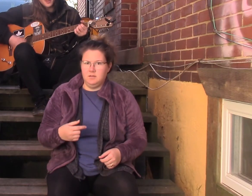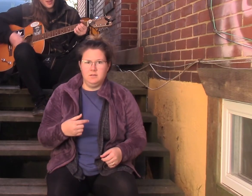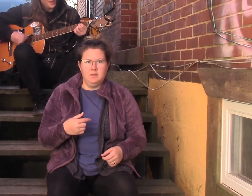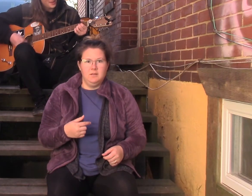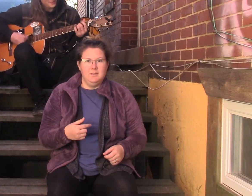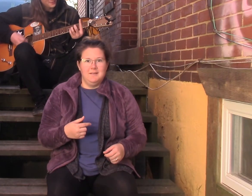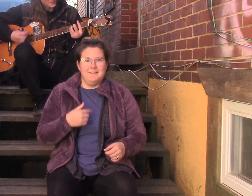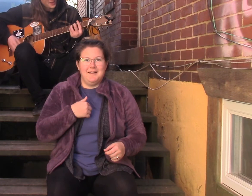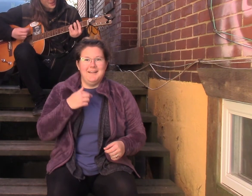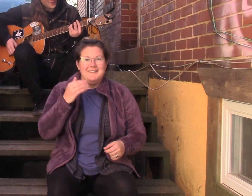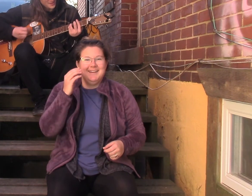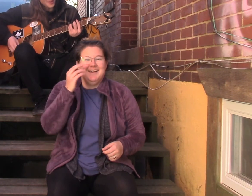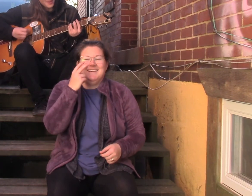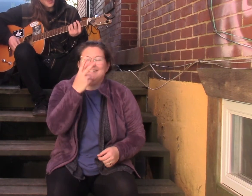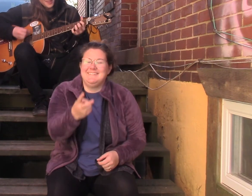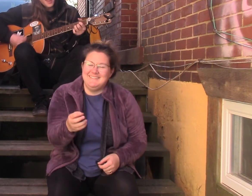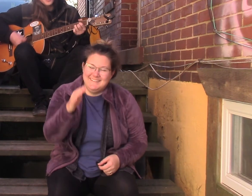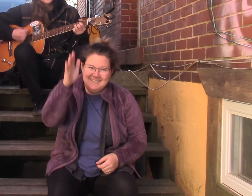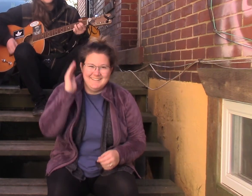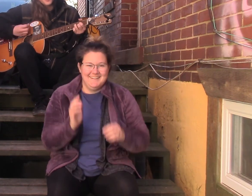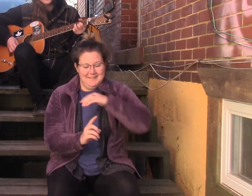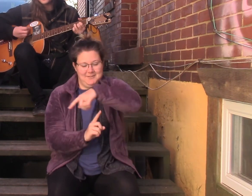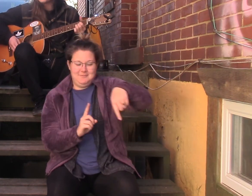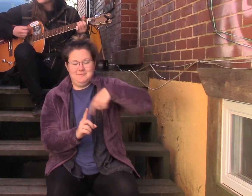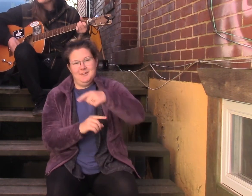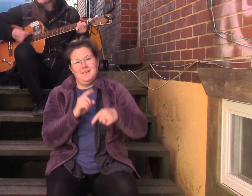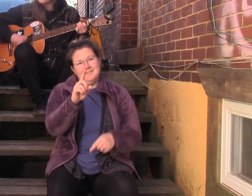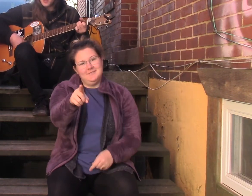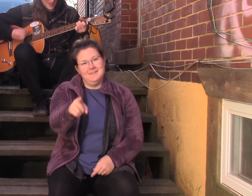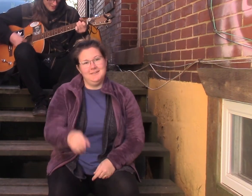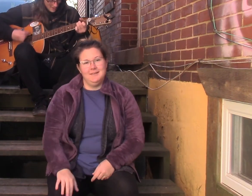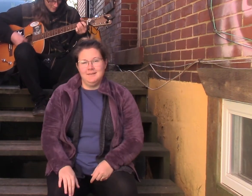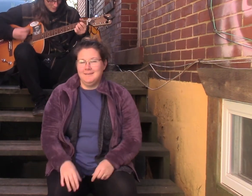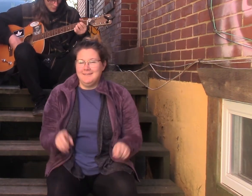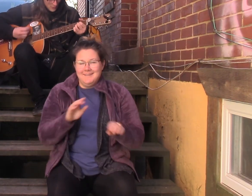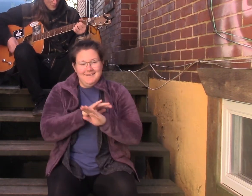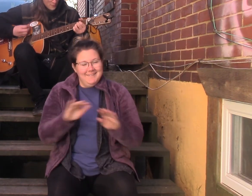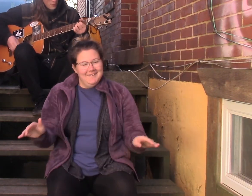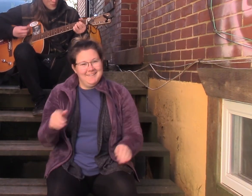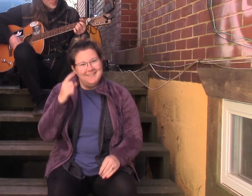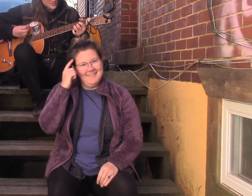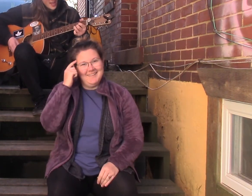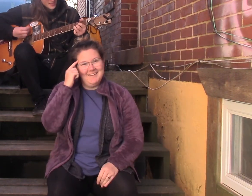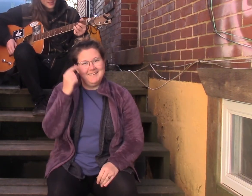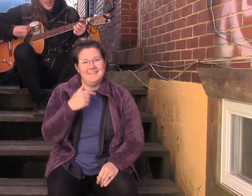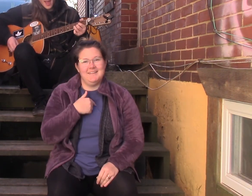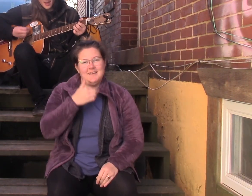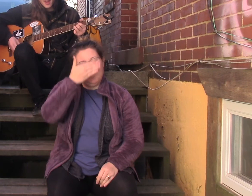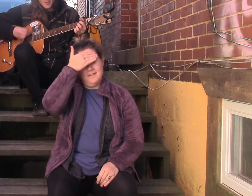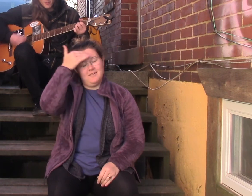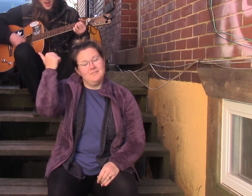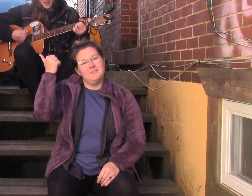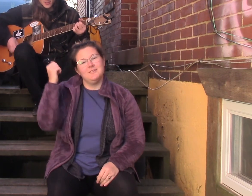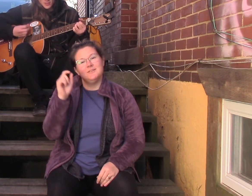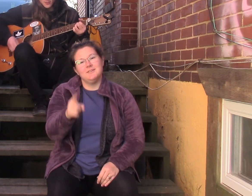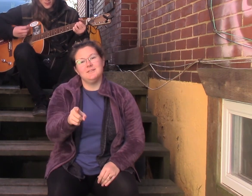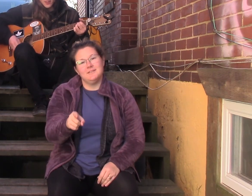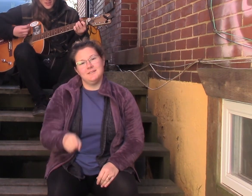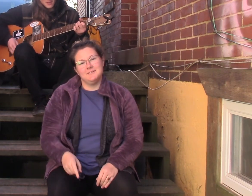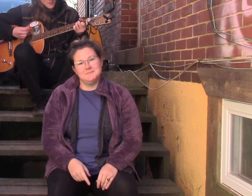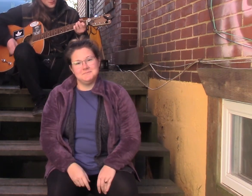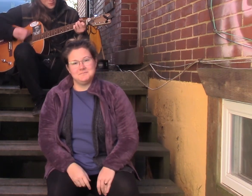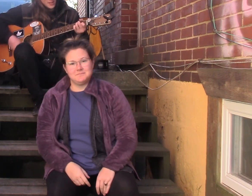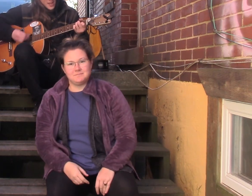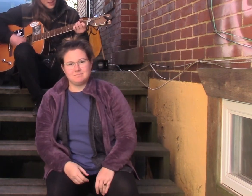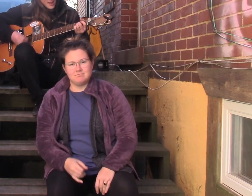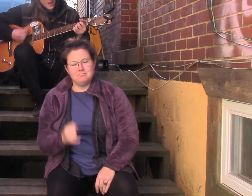See the light of God in the edges round your silhouette. Don't think for a second that I'm ready to